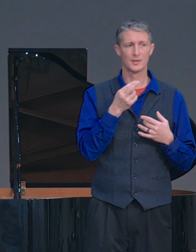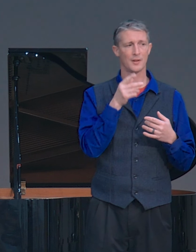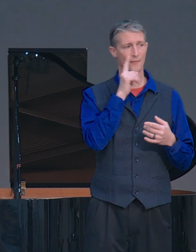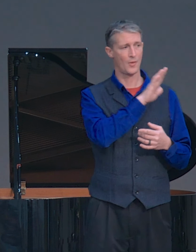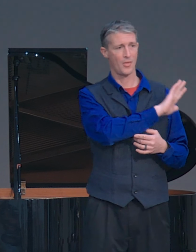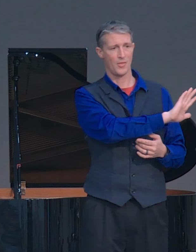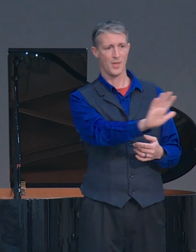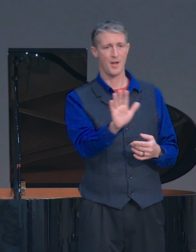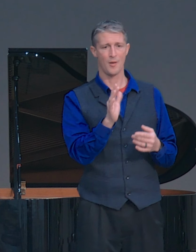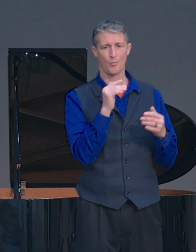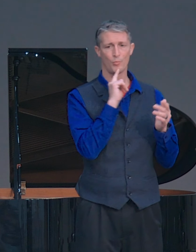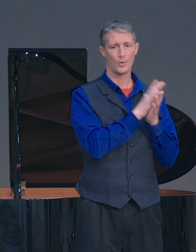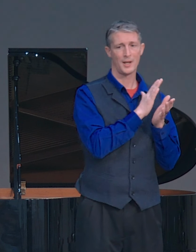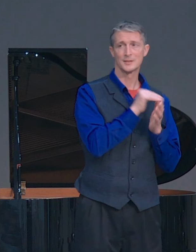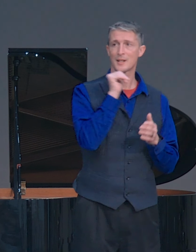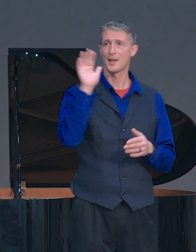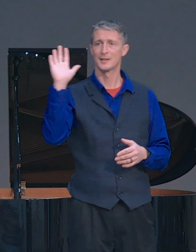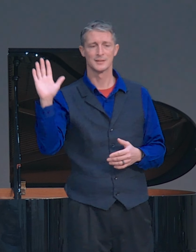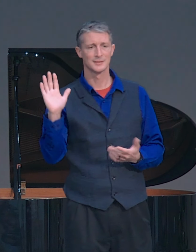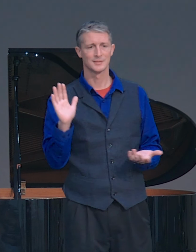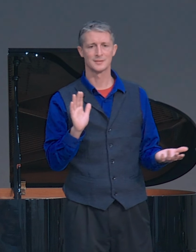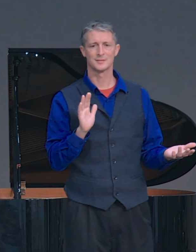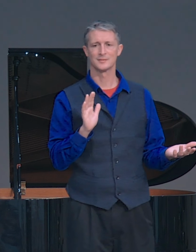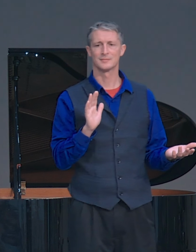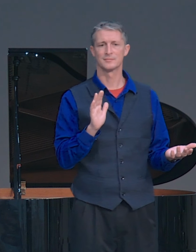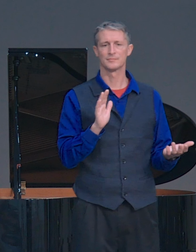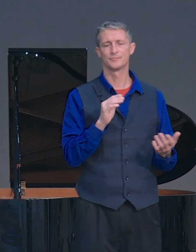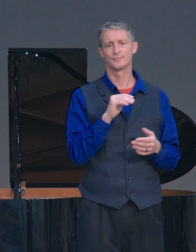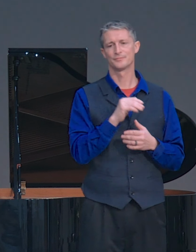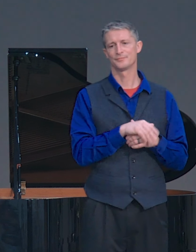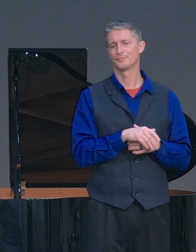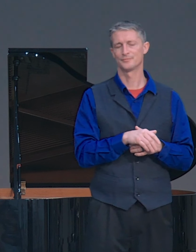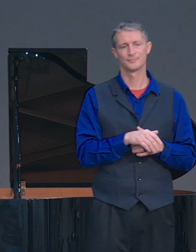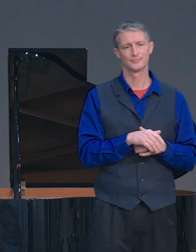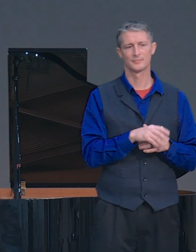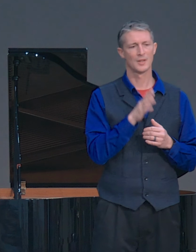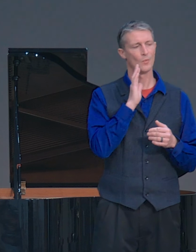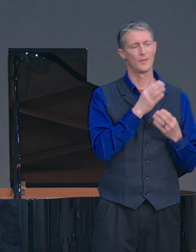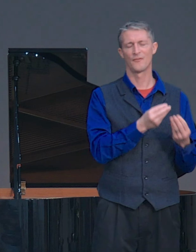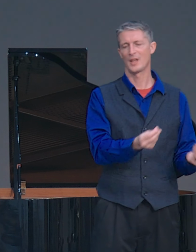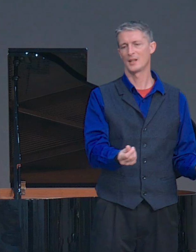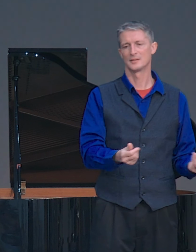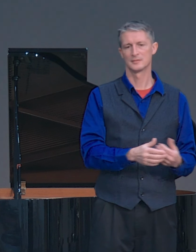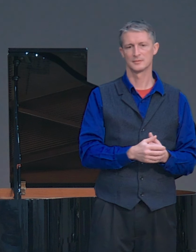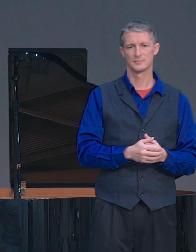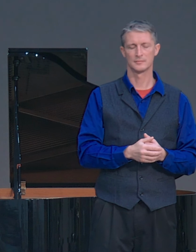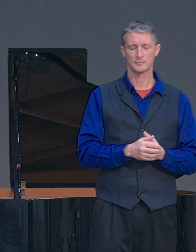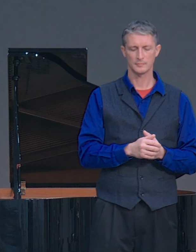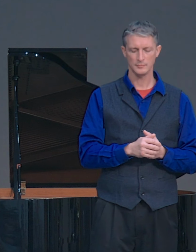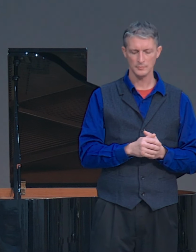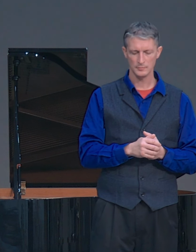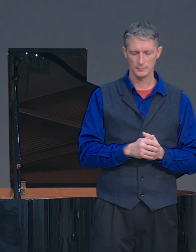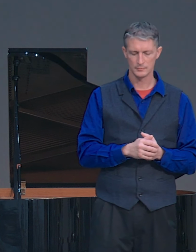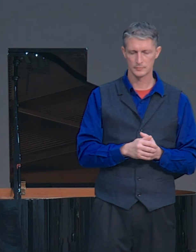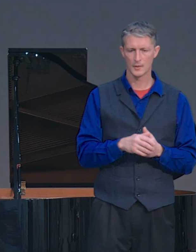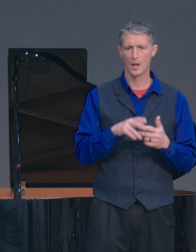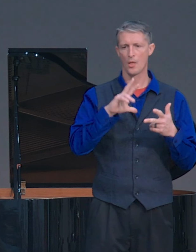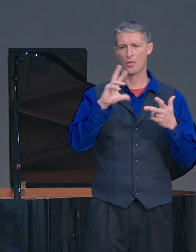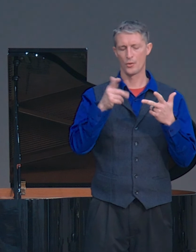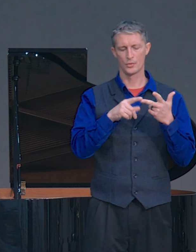reward, and it will fade as quickly as it comes. The third implication from our passage this